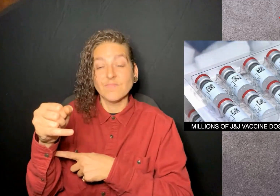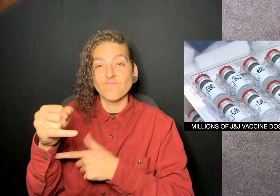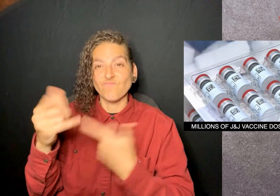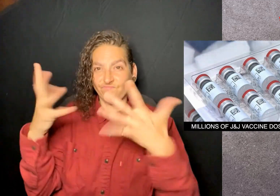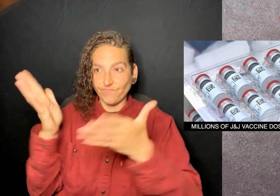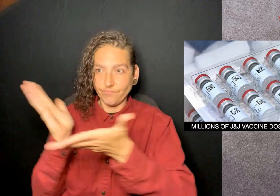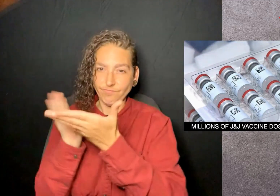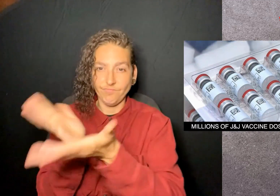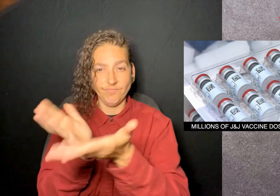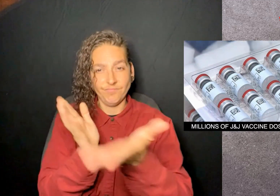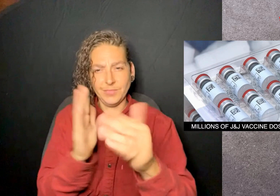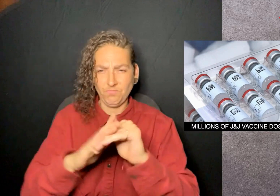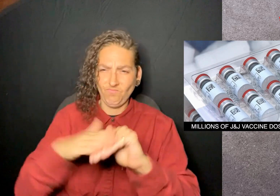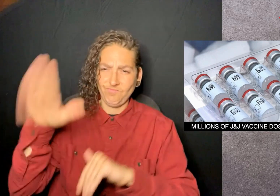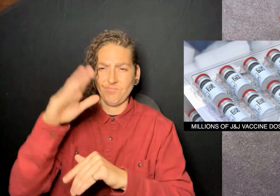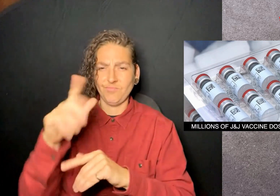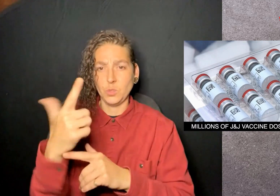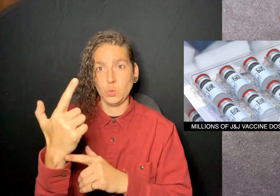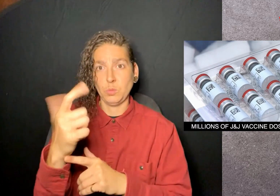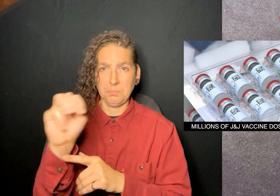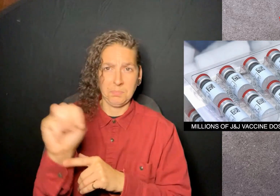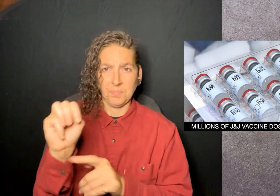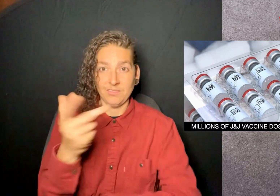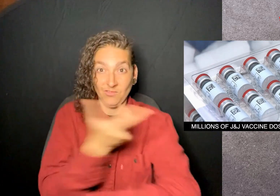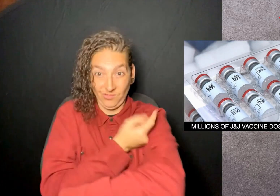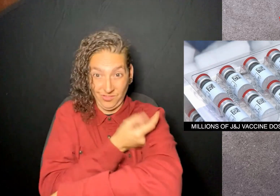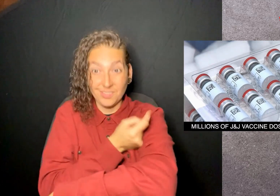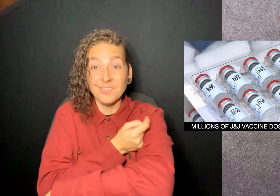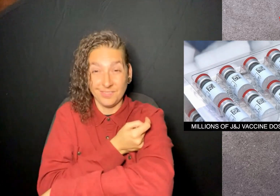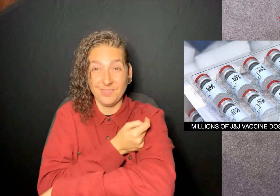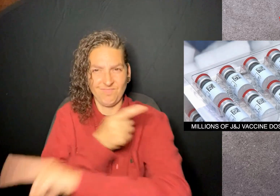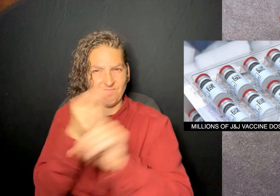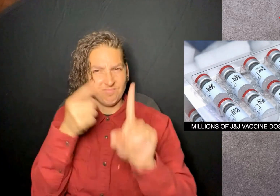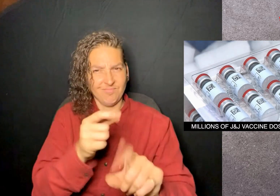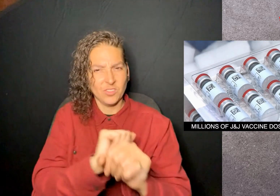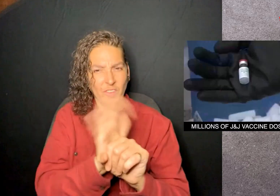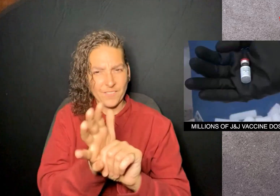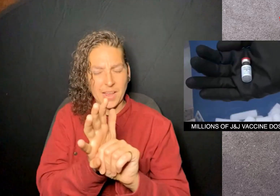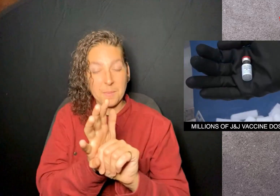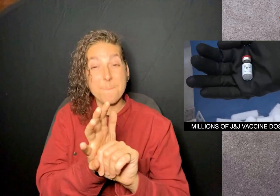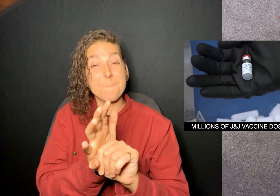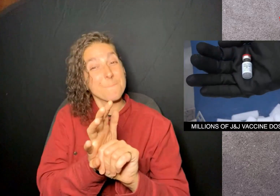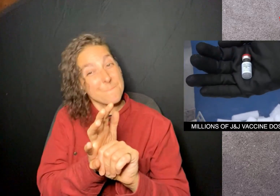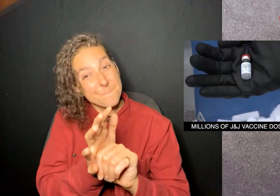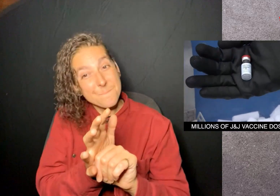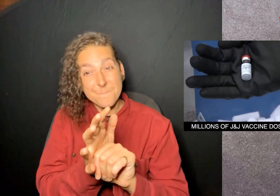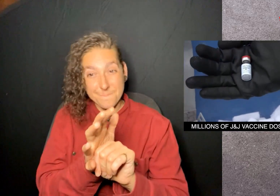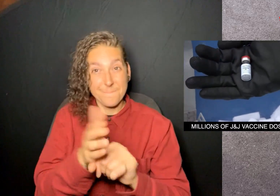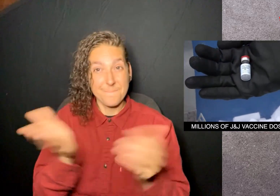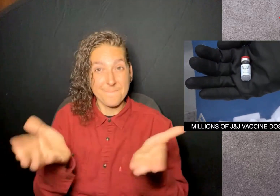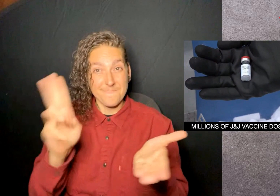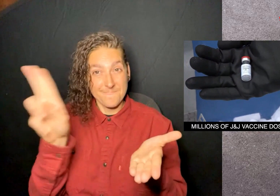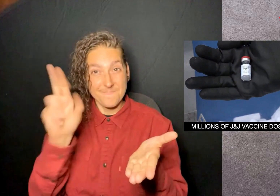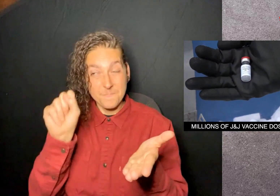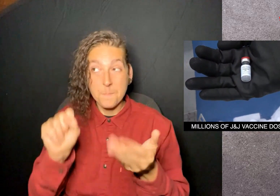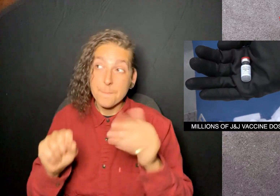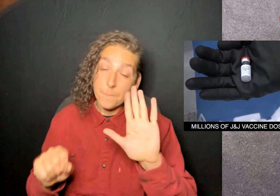Vaccine manufacturer Johnson & Johnson delivered more than 21 million doses of the COVID-19 vaccine in